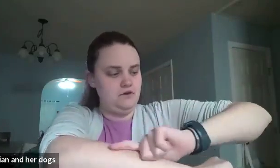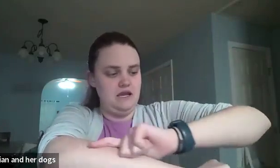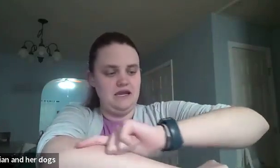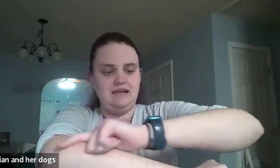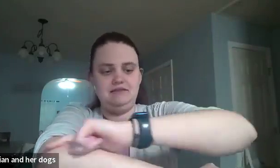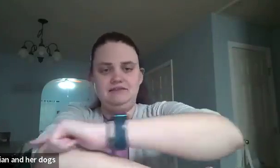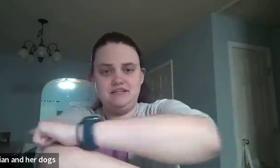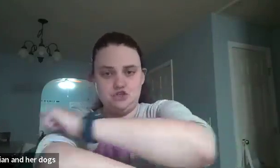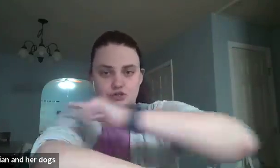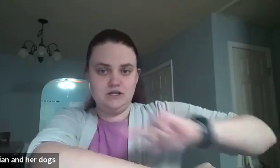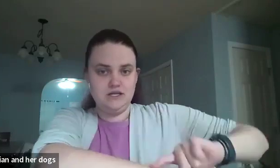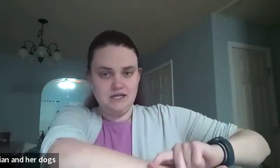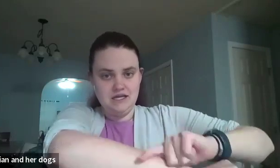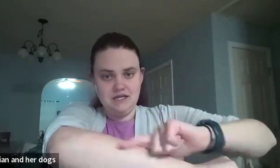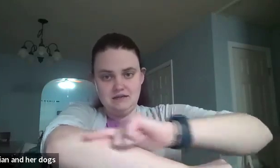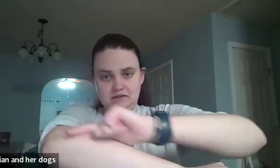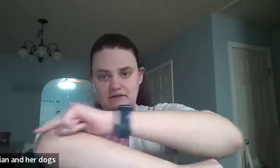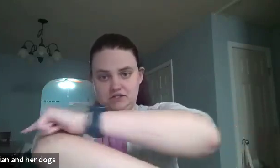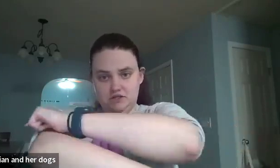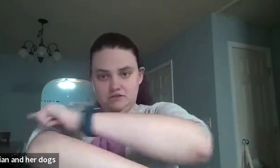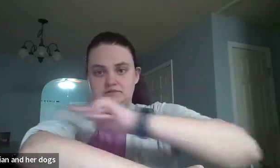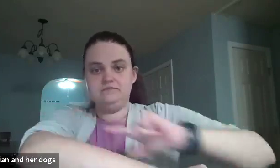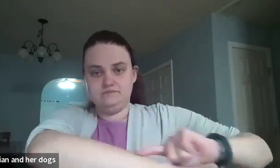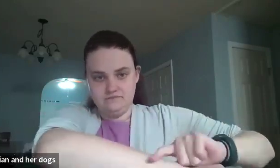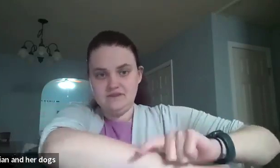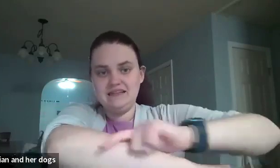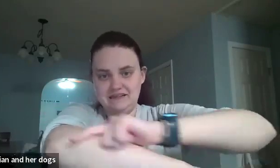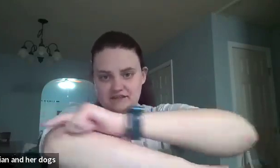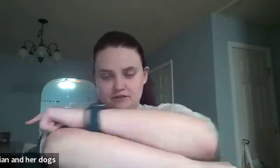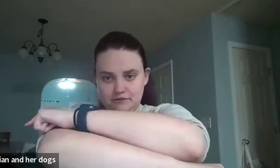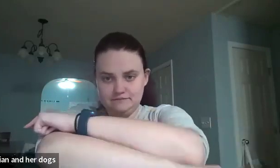your hand. Lizard. Lizard. Lizard.